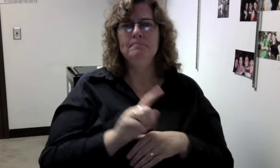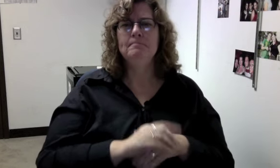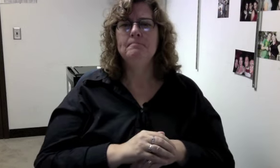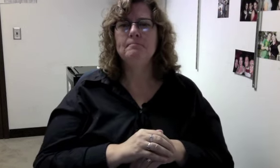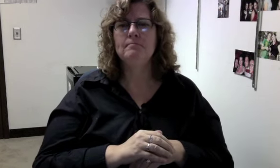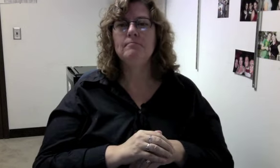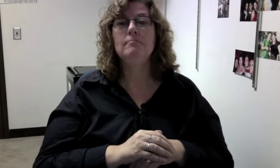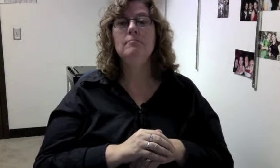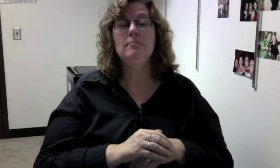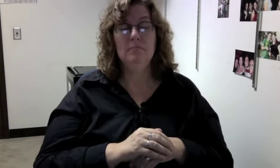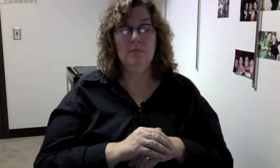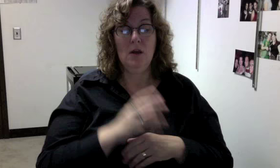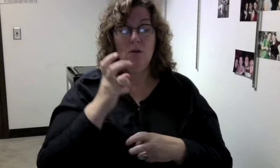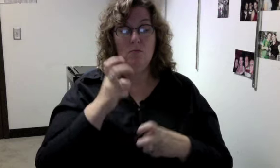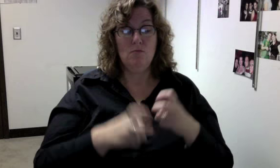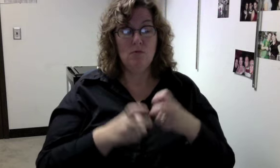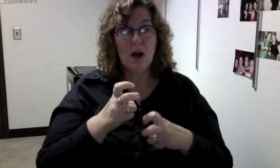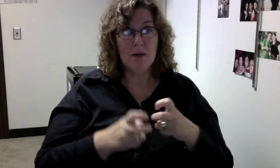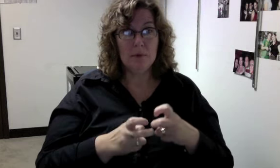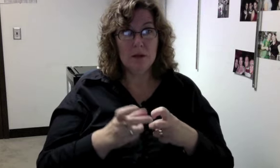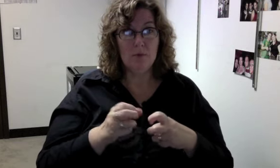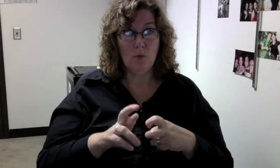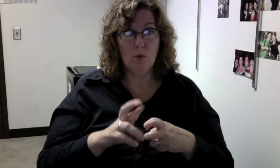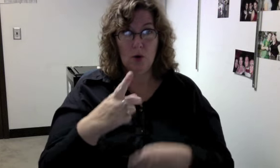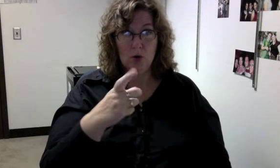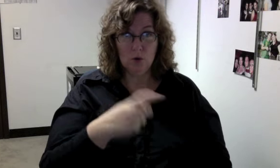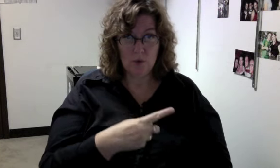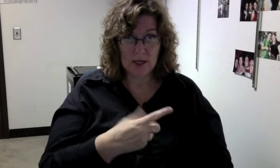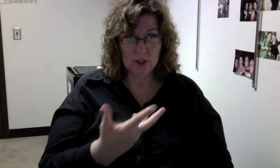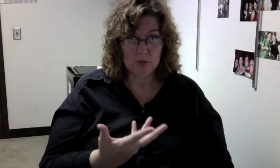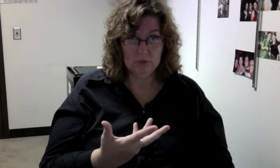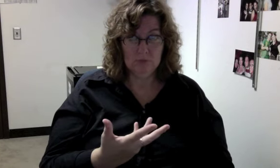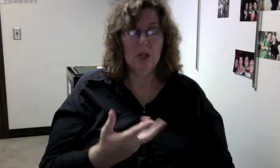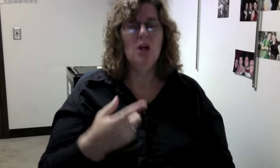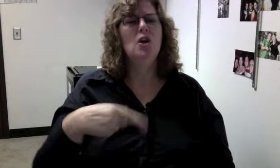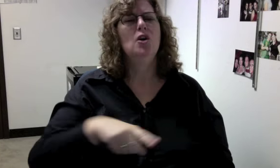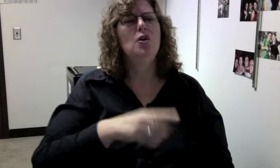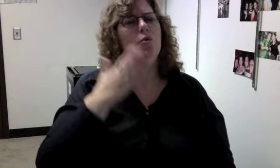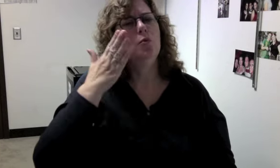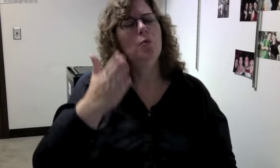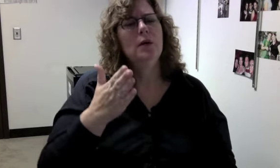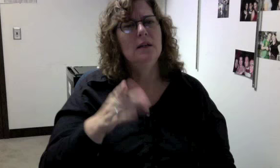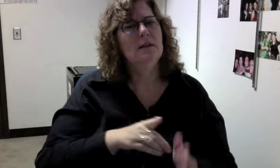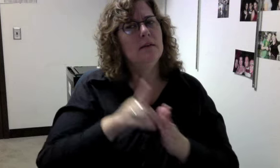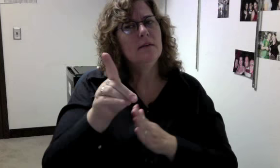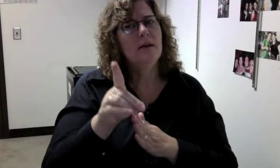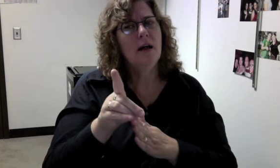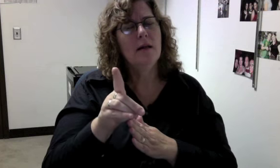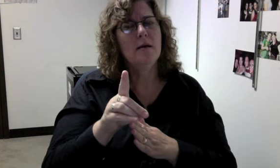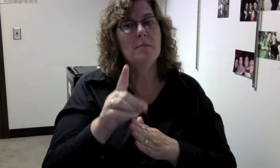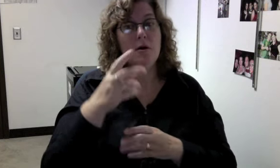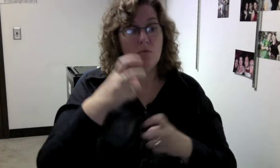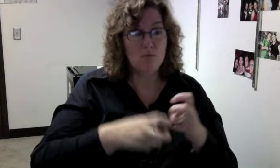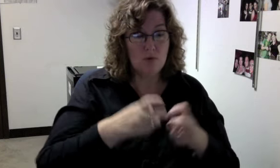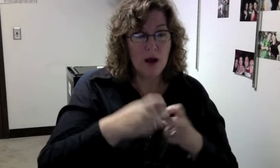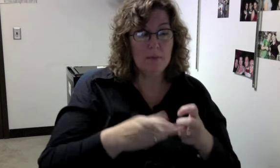through experimentation. This is important. When people come up with these problems, they got to make sure that, hey, can